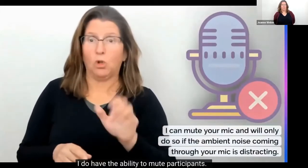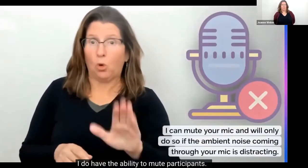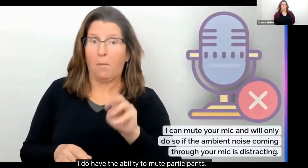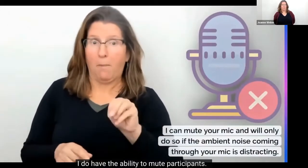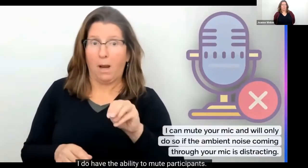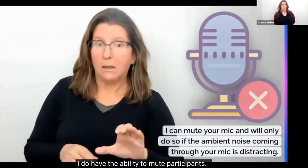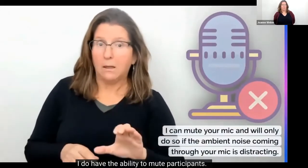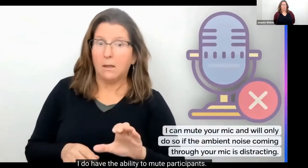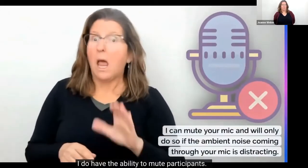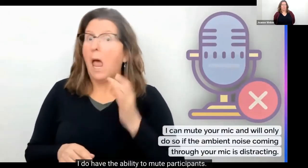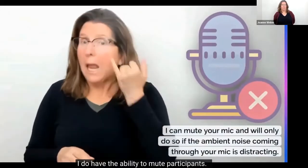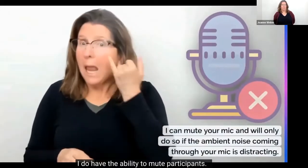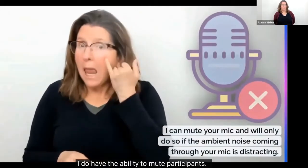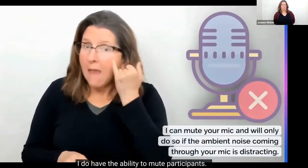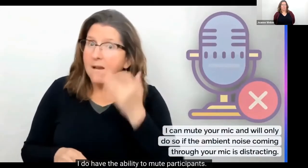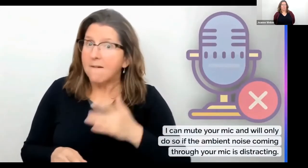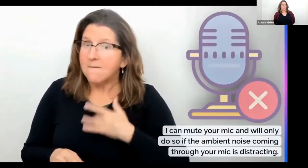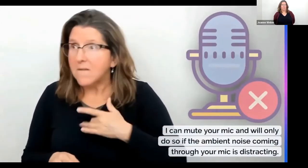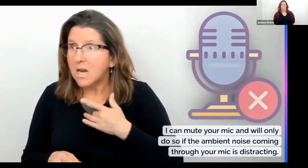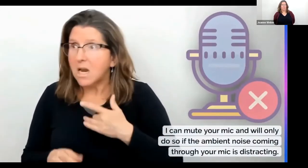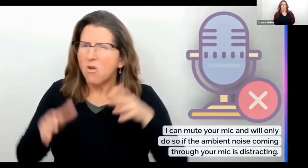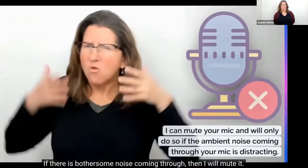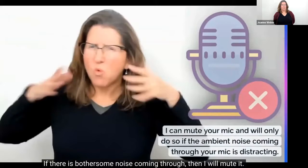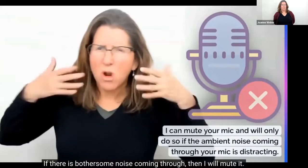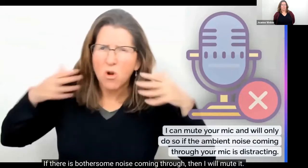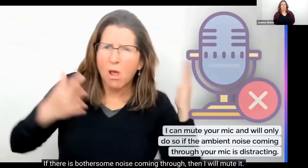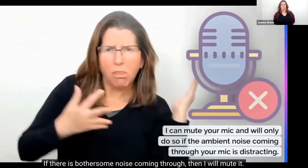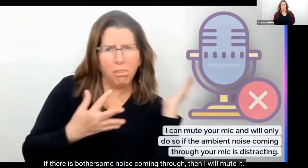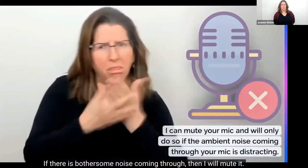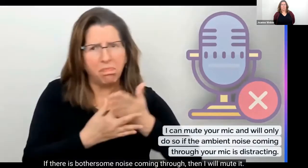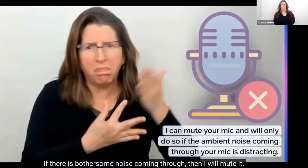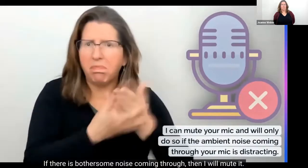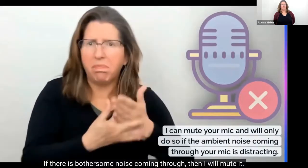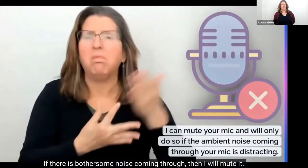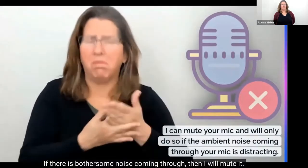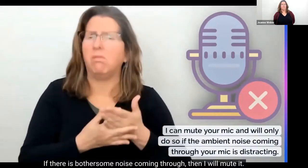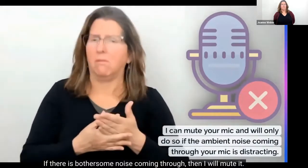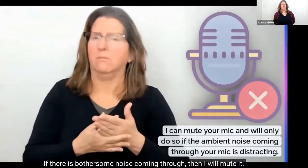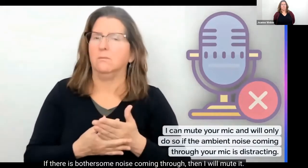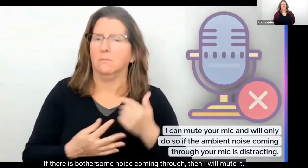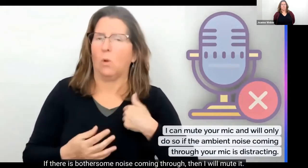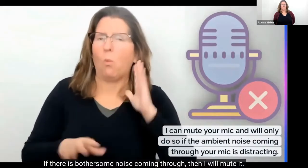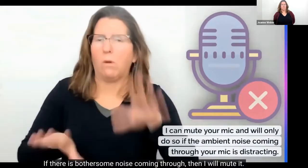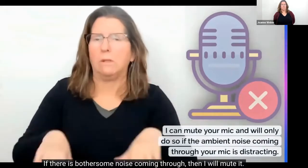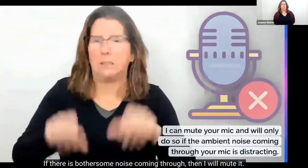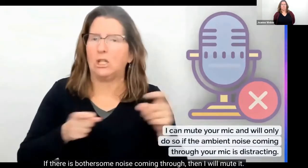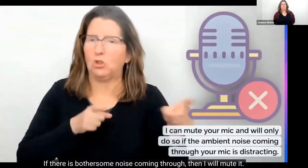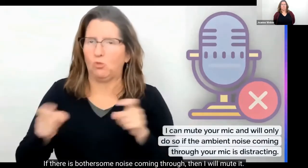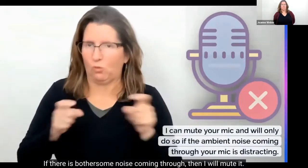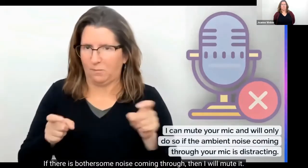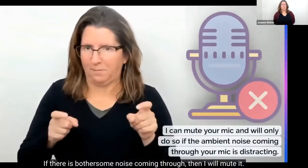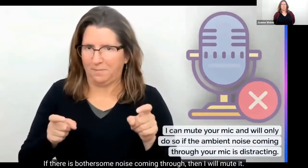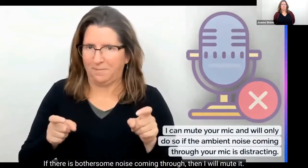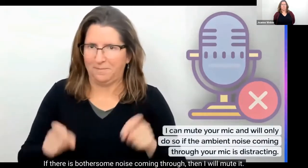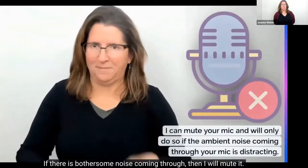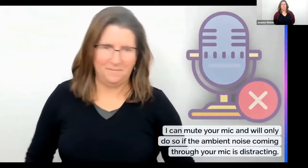I do have the ability to mute participants. If there is bothersome noise coming through, then I will mute